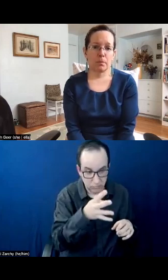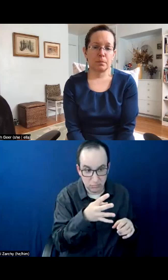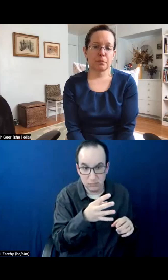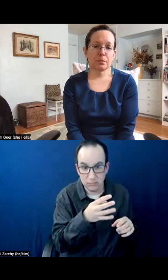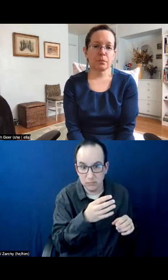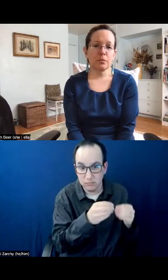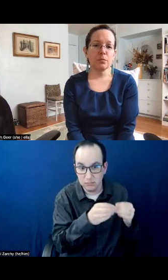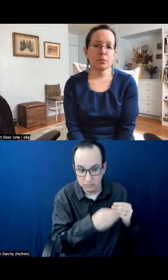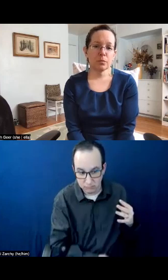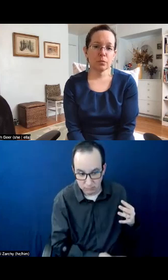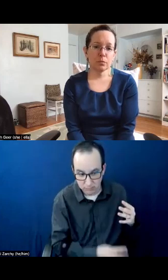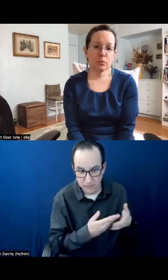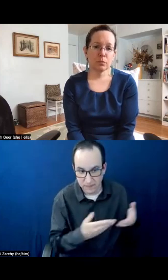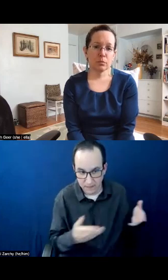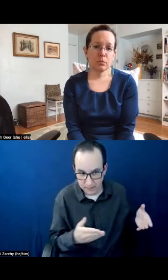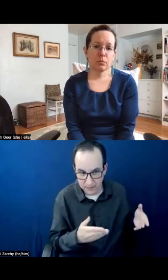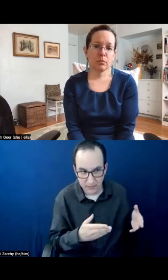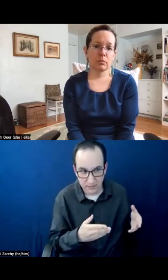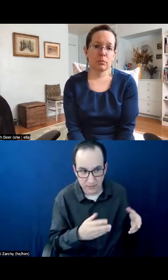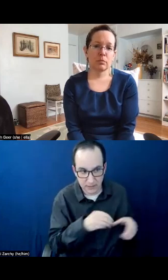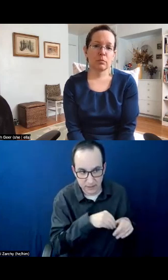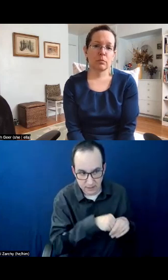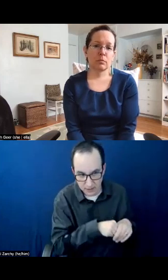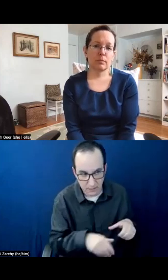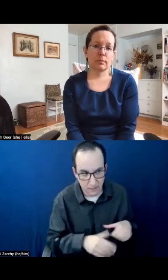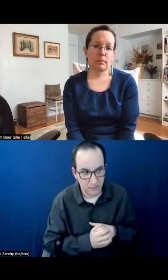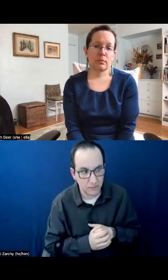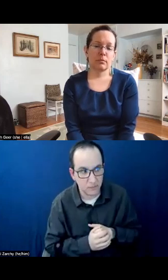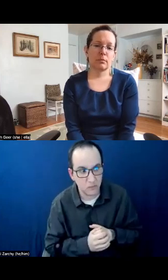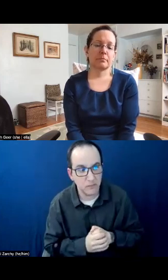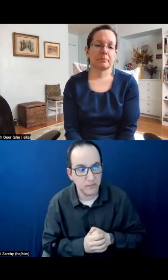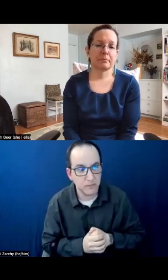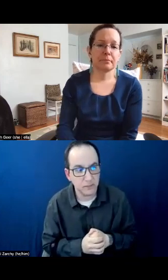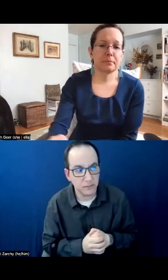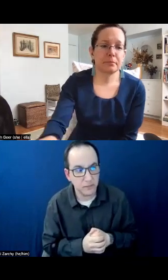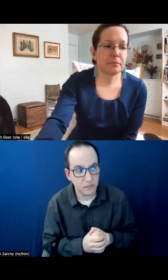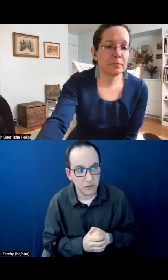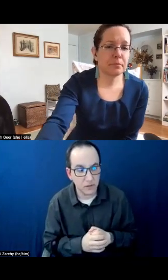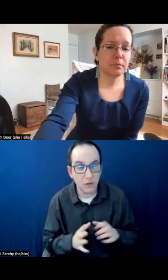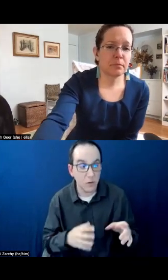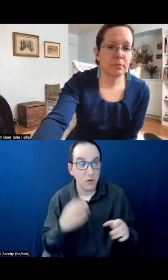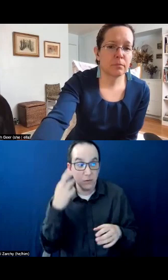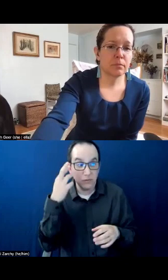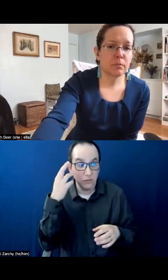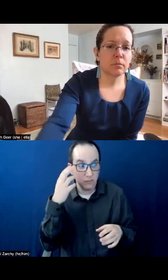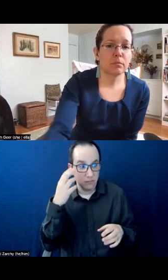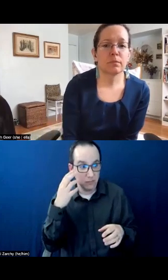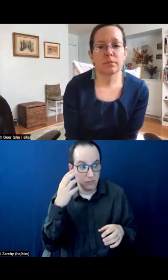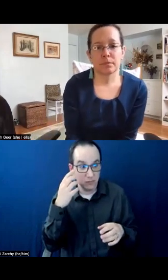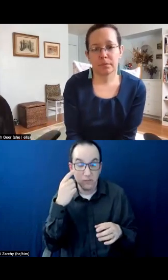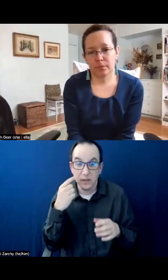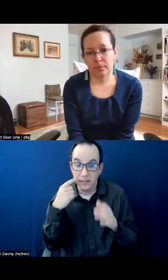you can come up with multiple things within those categories.